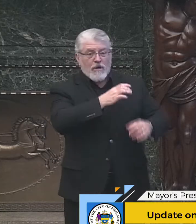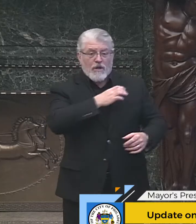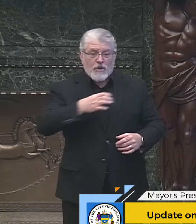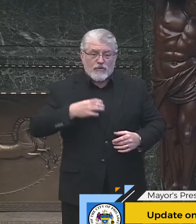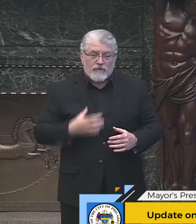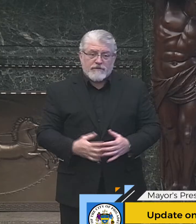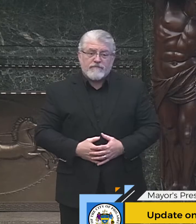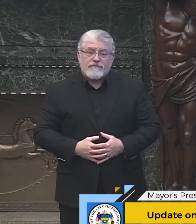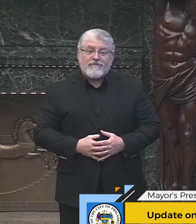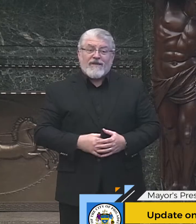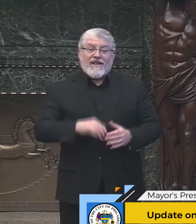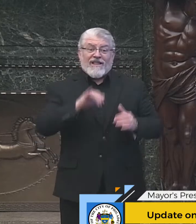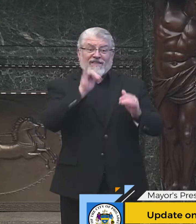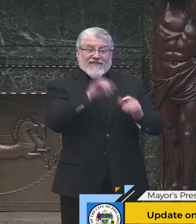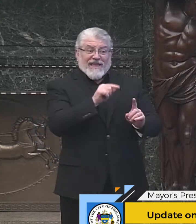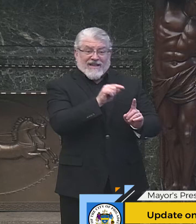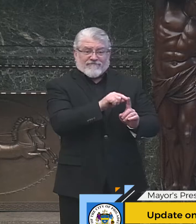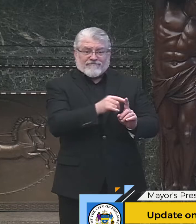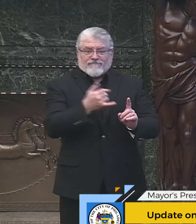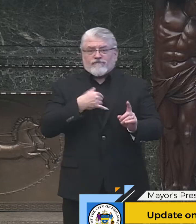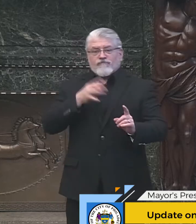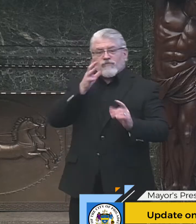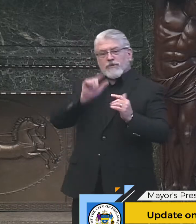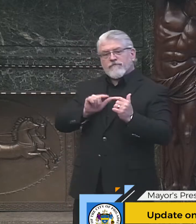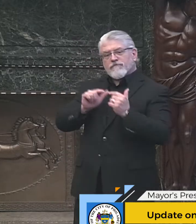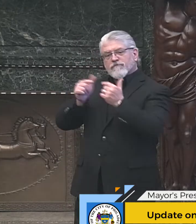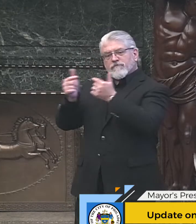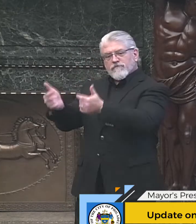things over to Dr. Farley for his update. Thank you.